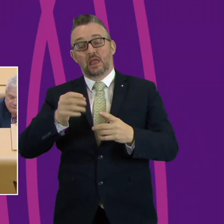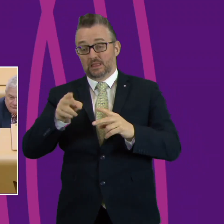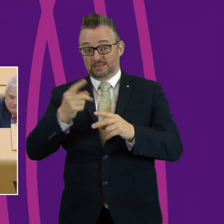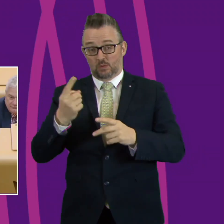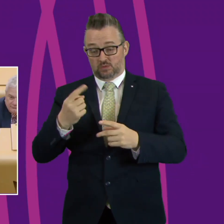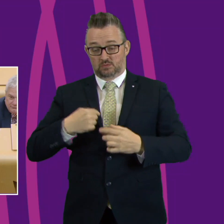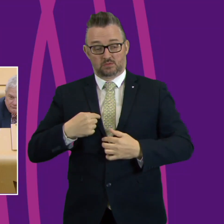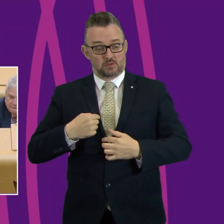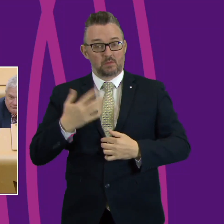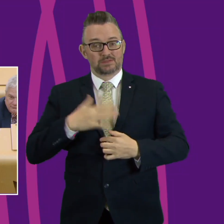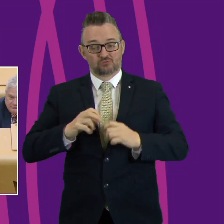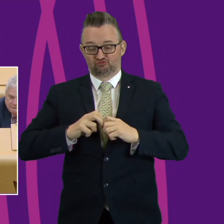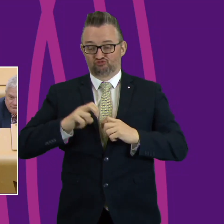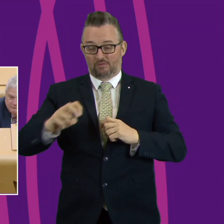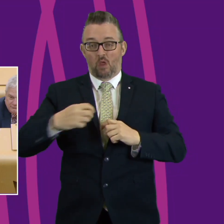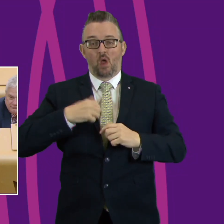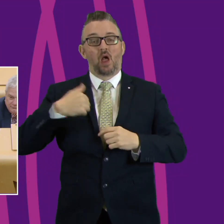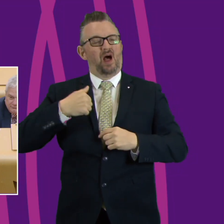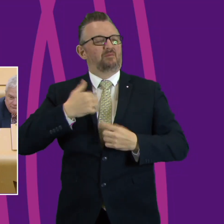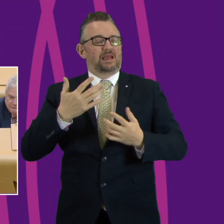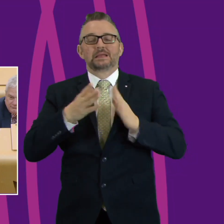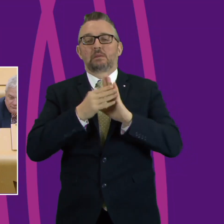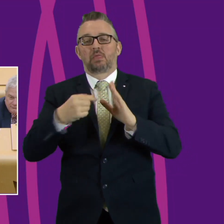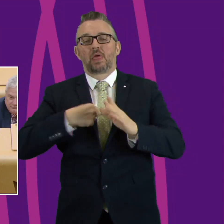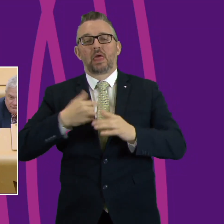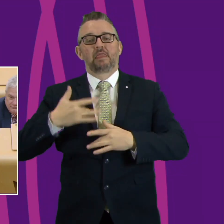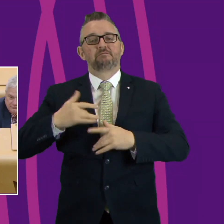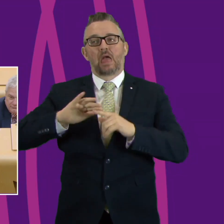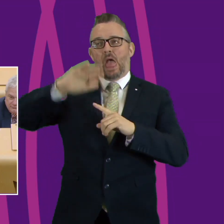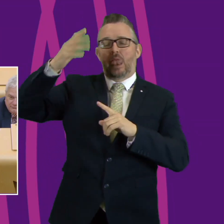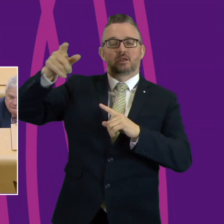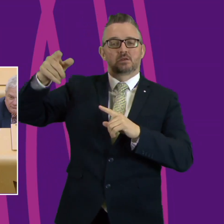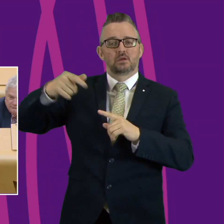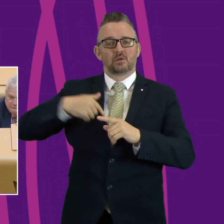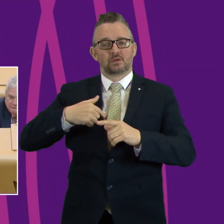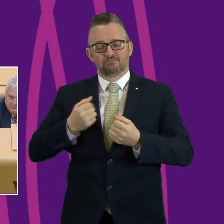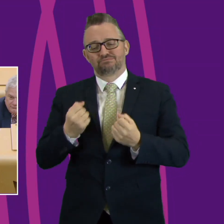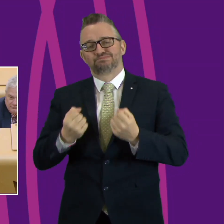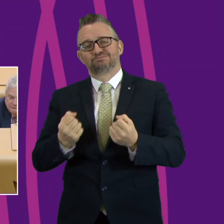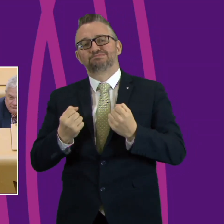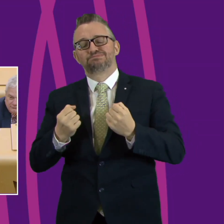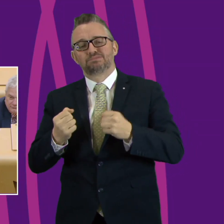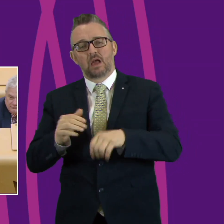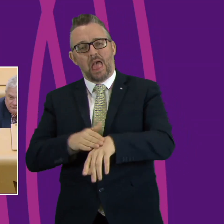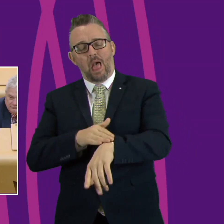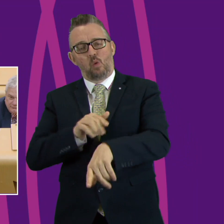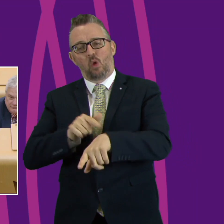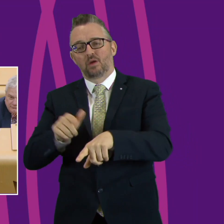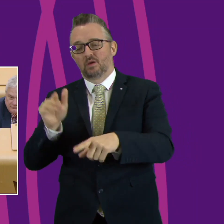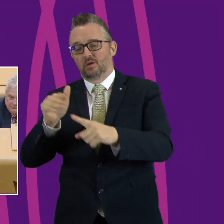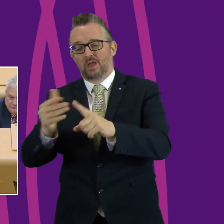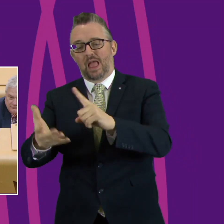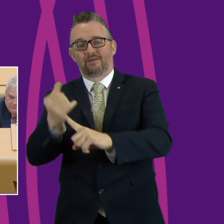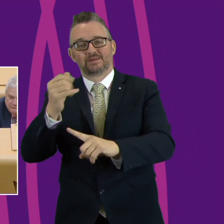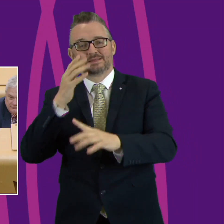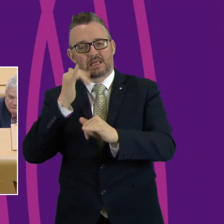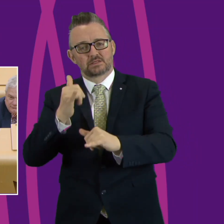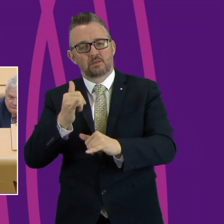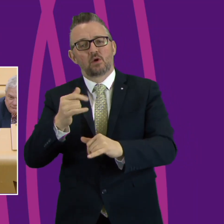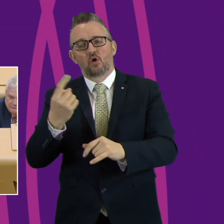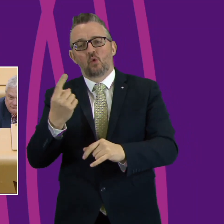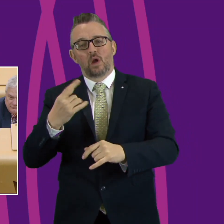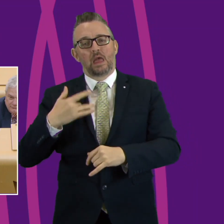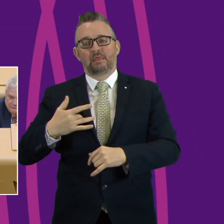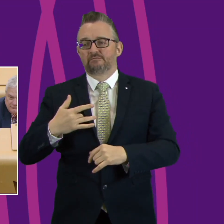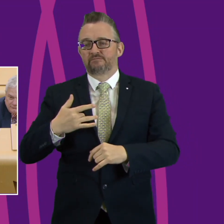travel to get a test in those areas? And how long will it take for those key workers in those parts of Scotland, the remote and